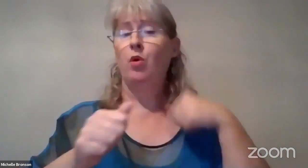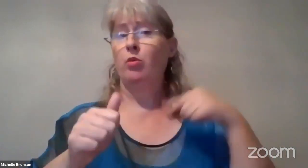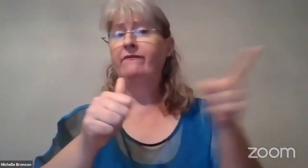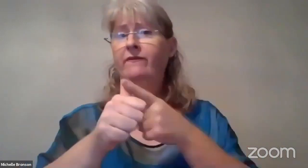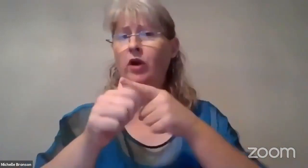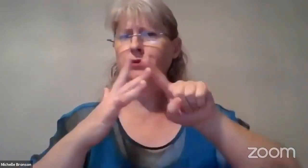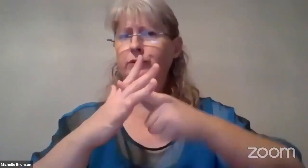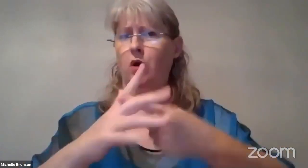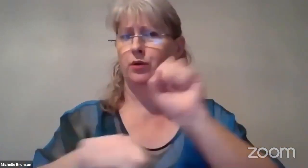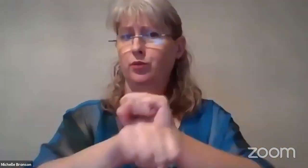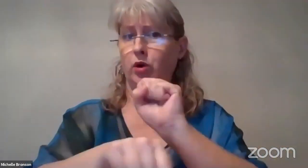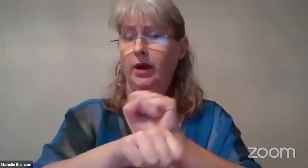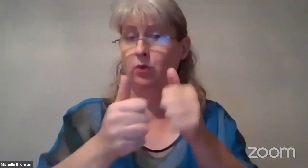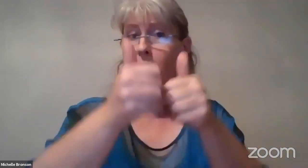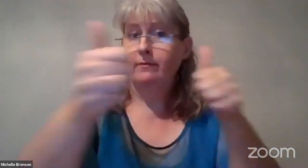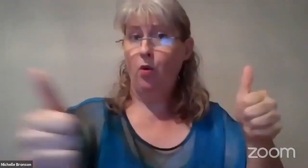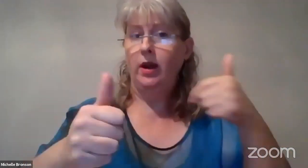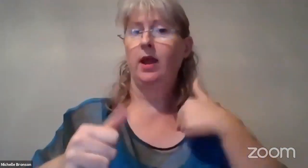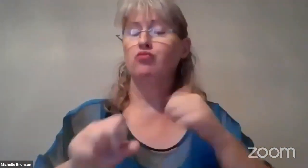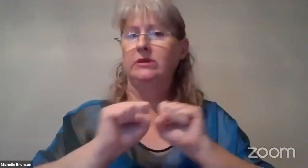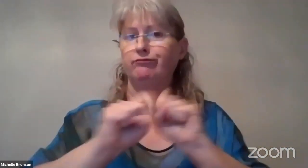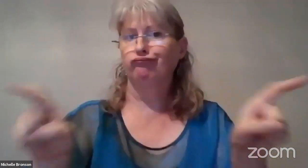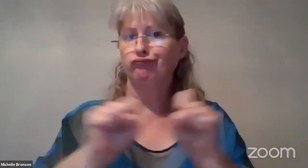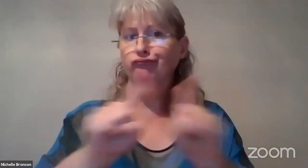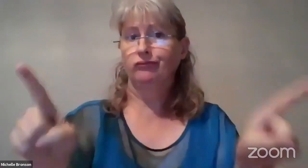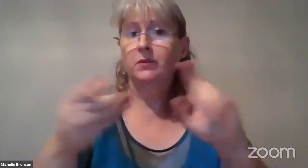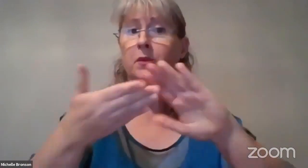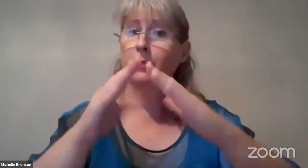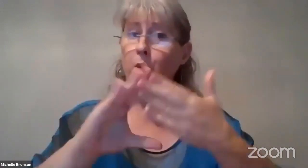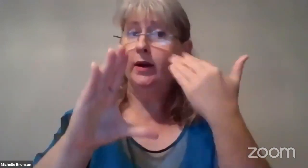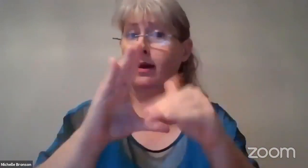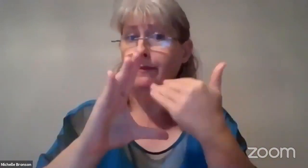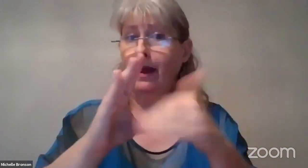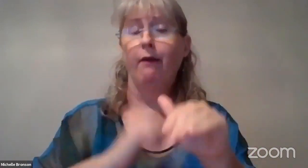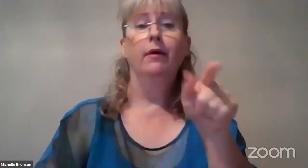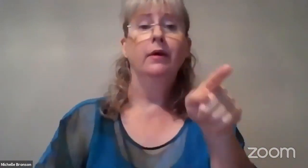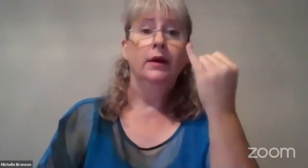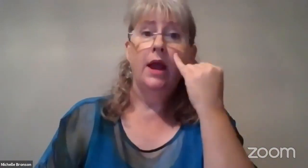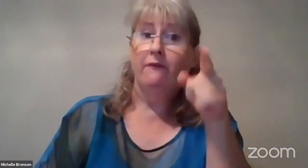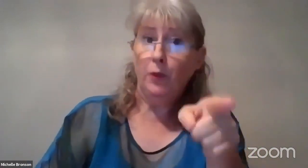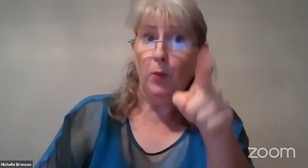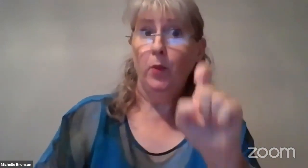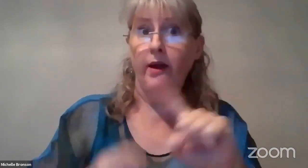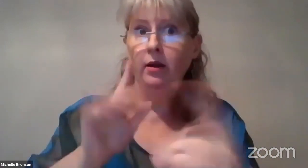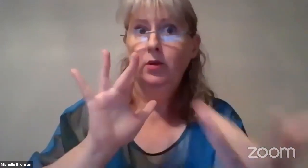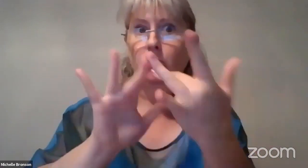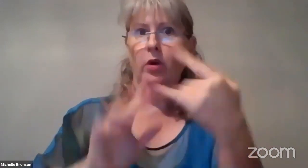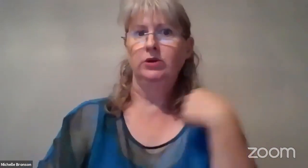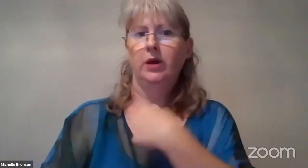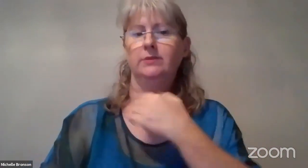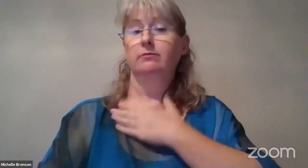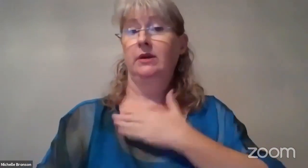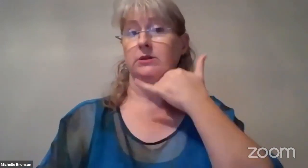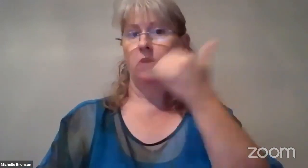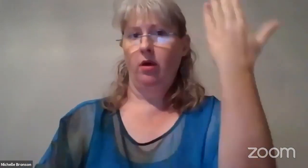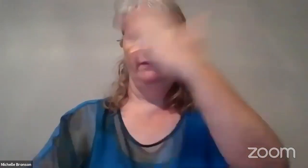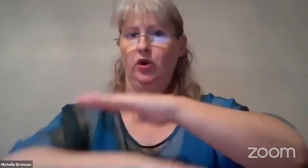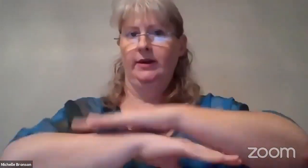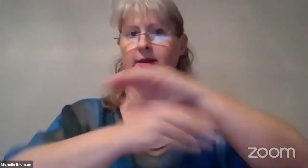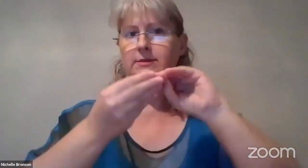contact information. When we first started working remotely, we were sending out community emails saying, if you need to reach us, please